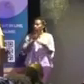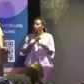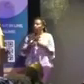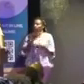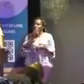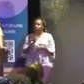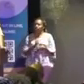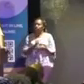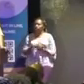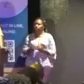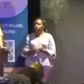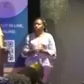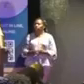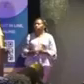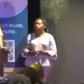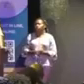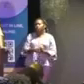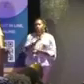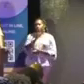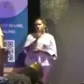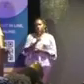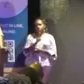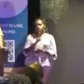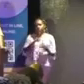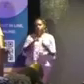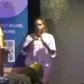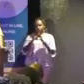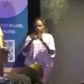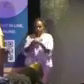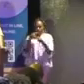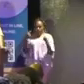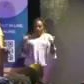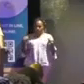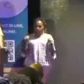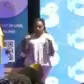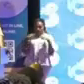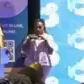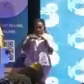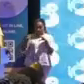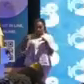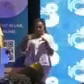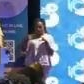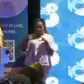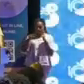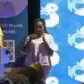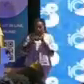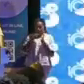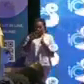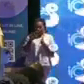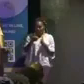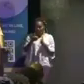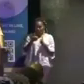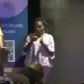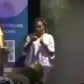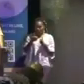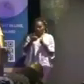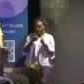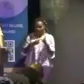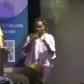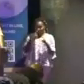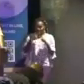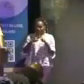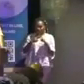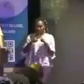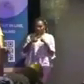Okay. Time we play rousing pain and we play paying tax, giving money long all.